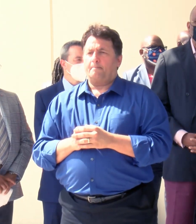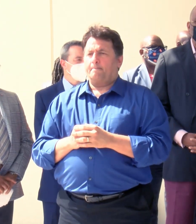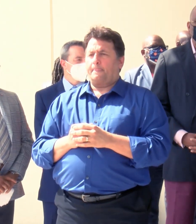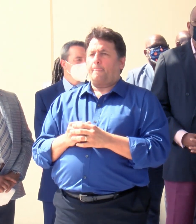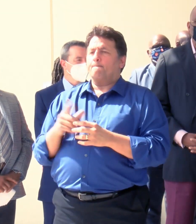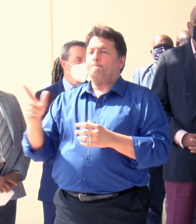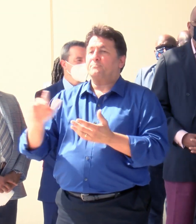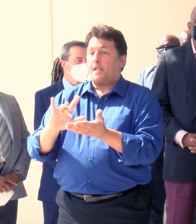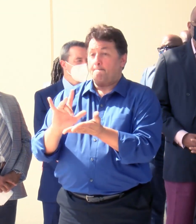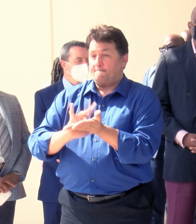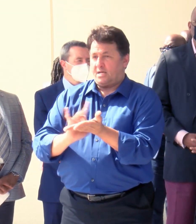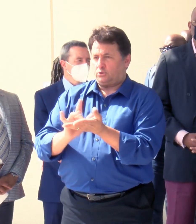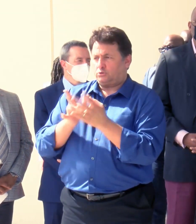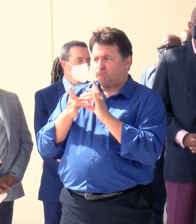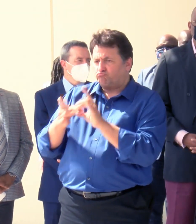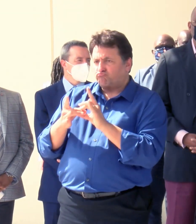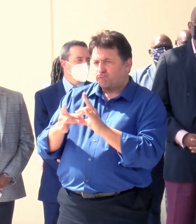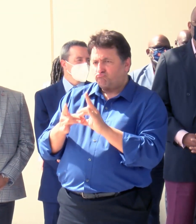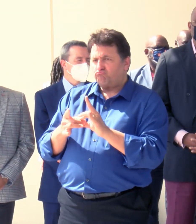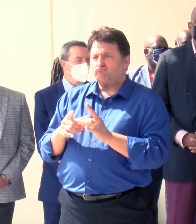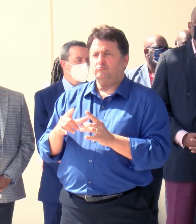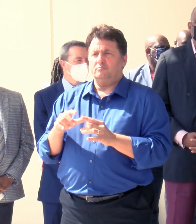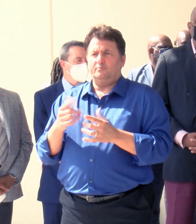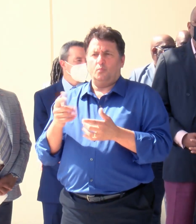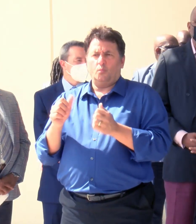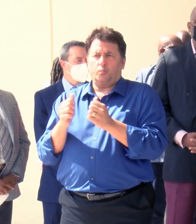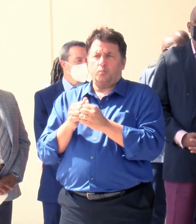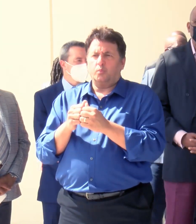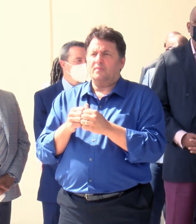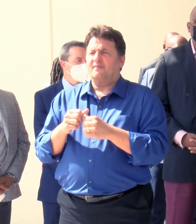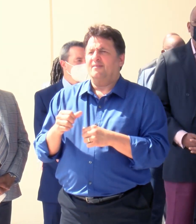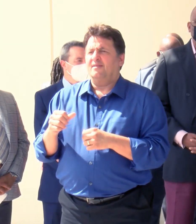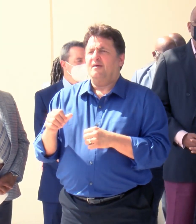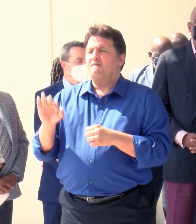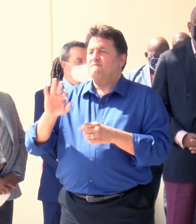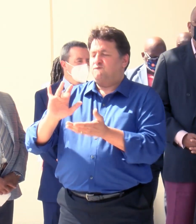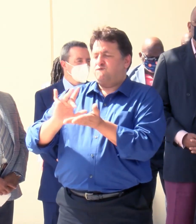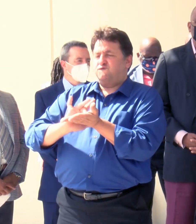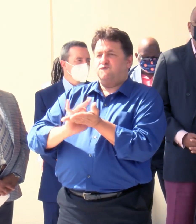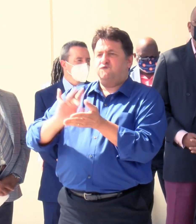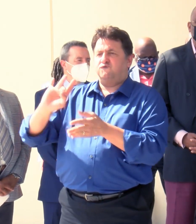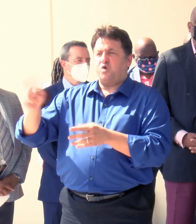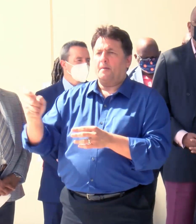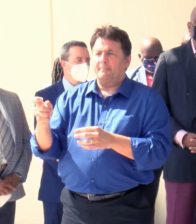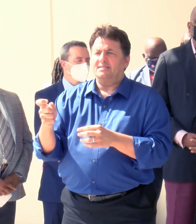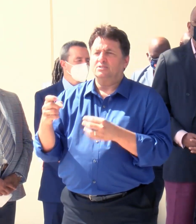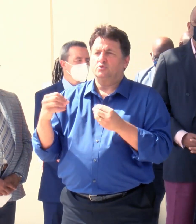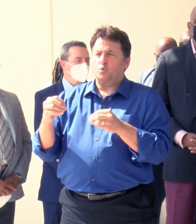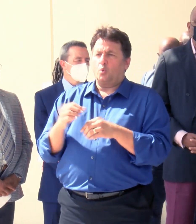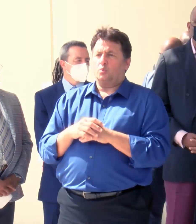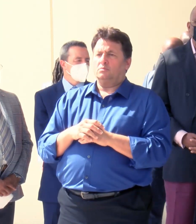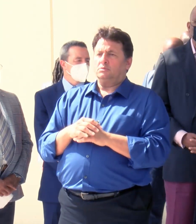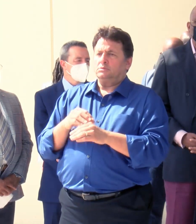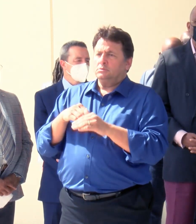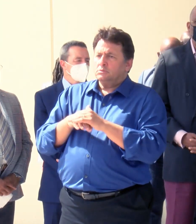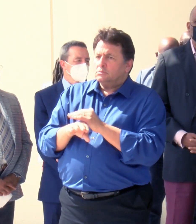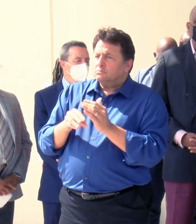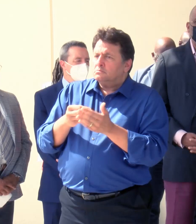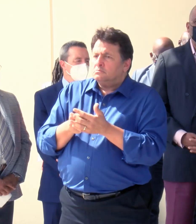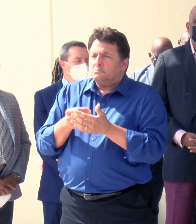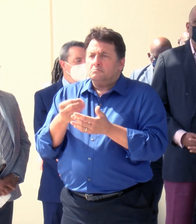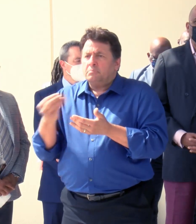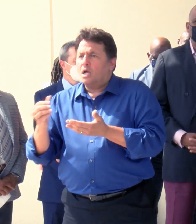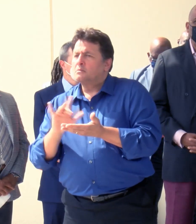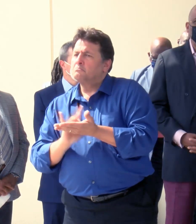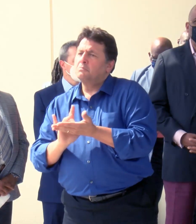they are having along with their pharmacy at some of their Walgreens stores, one-stop shop, which is making an incredible difference.